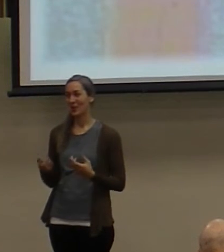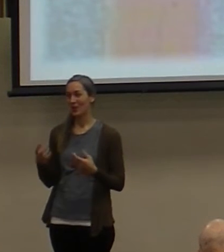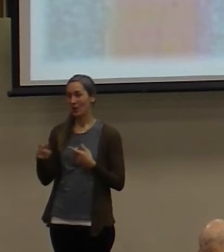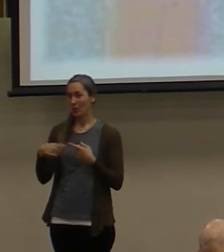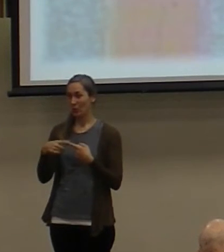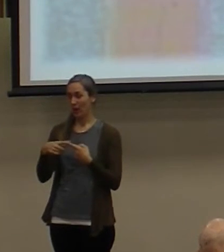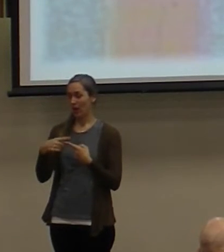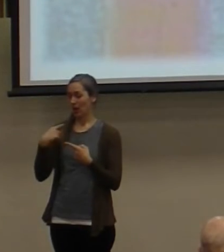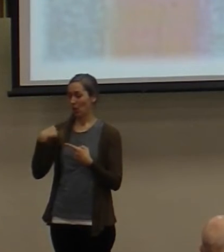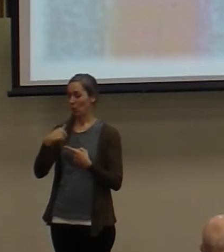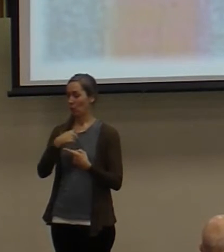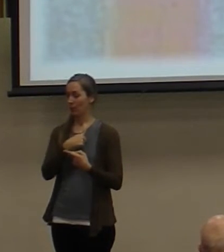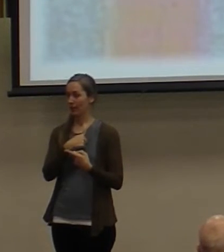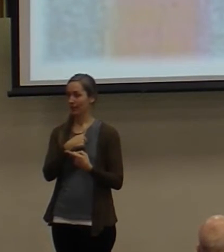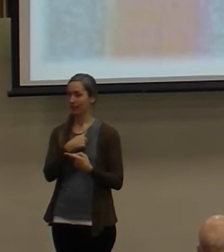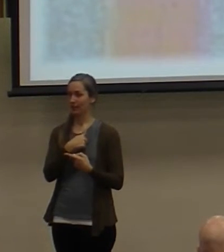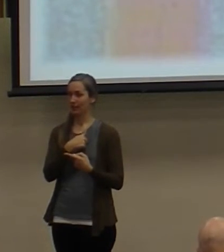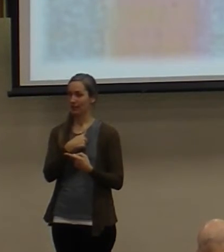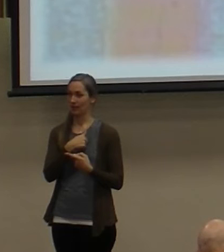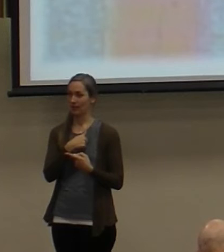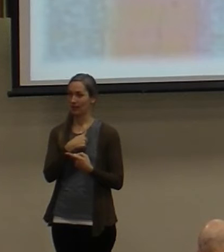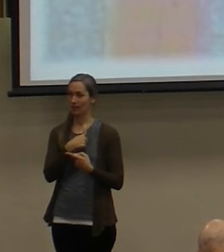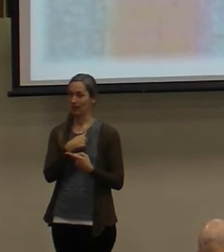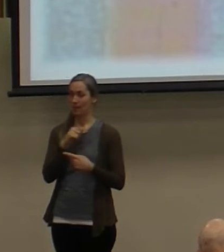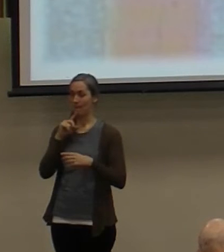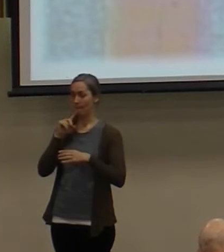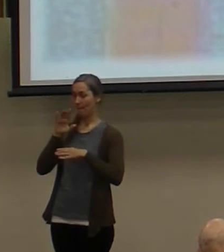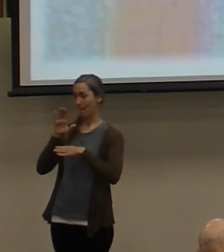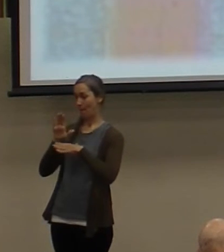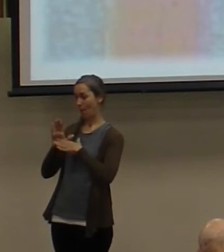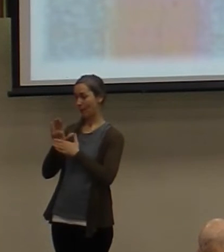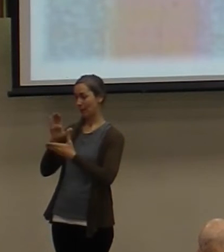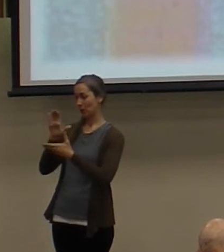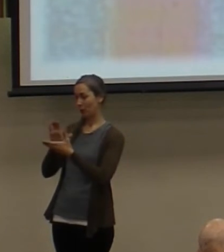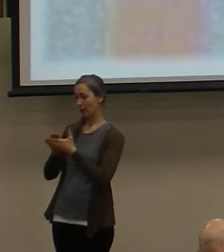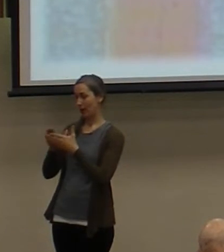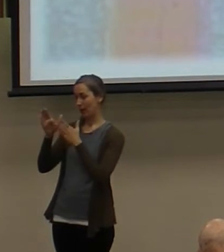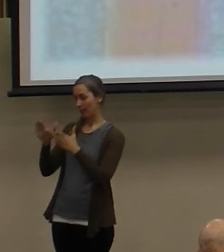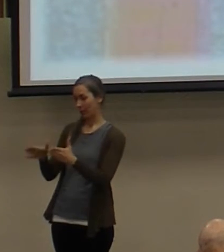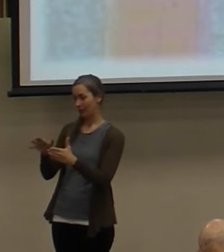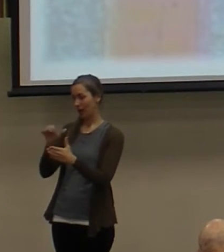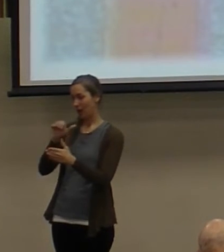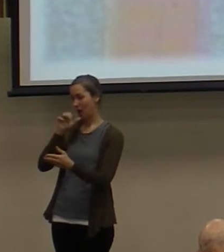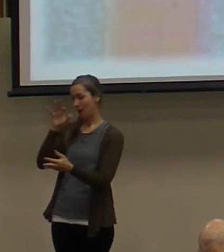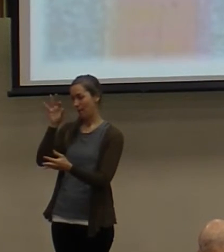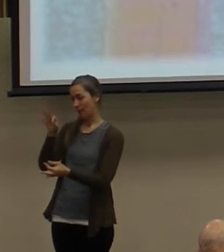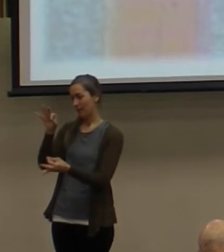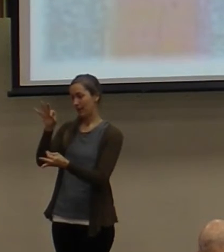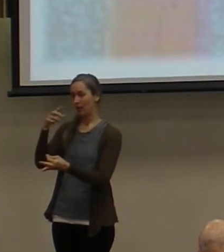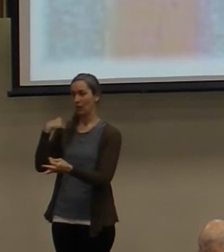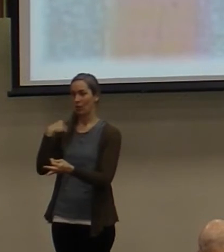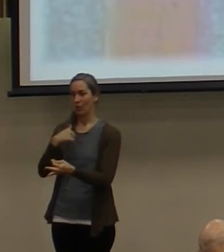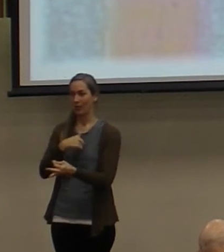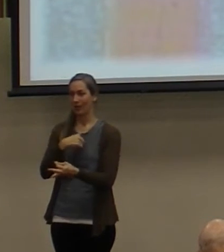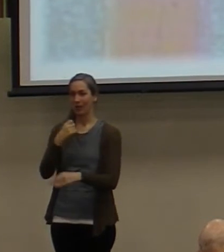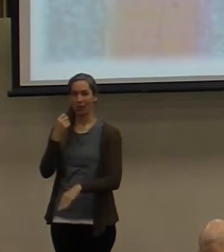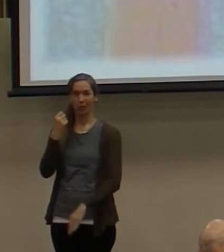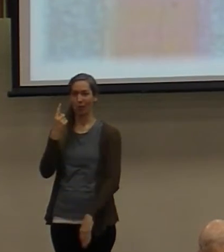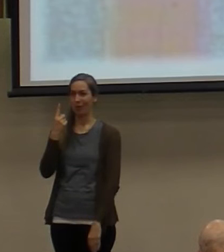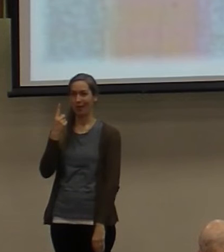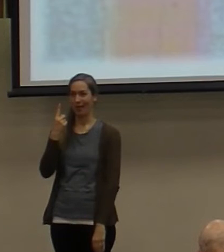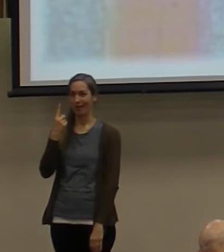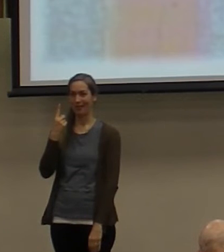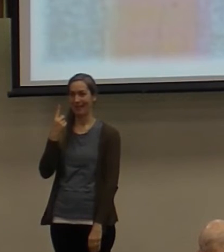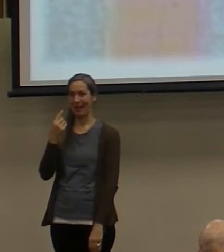or I, when we pledged to marry an imperfect mate, we rarely understood just how imperfect our mates